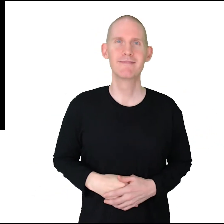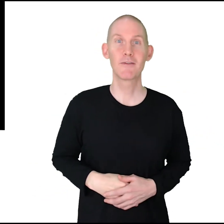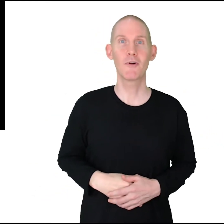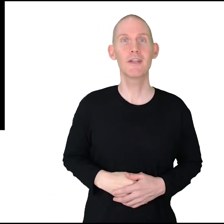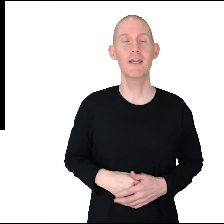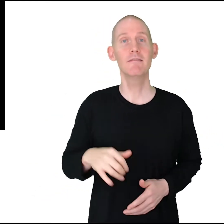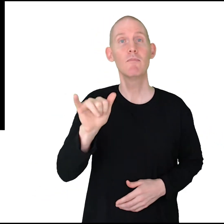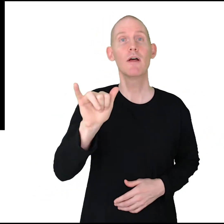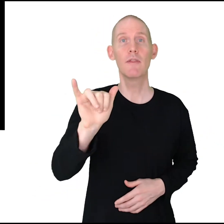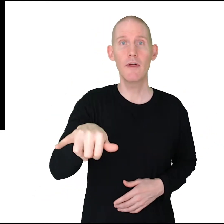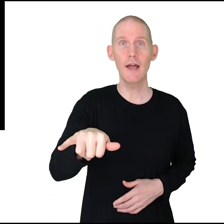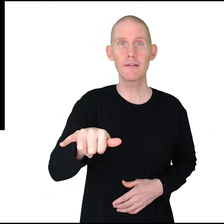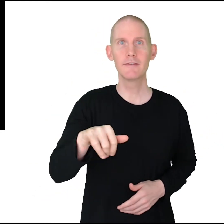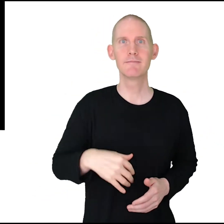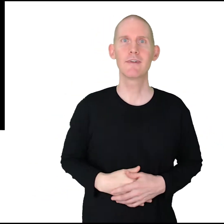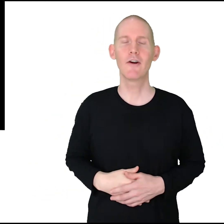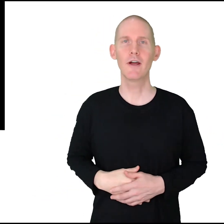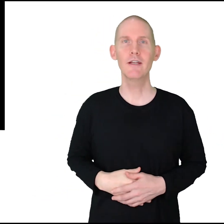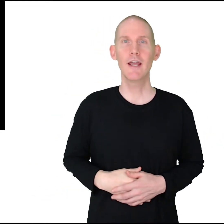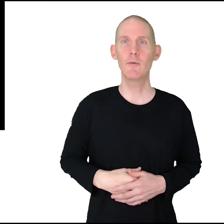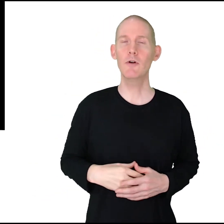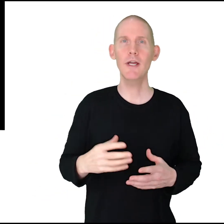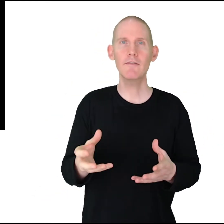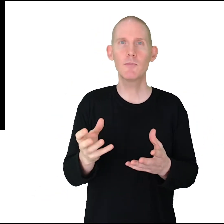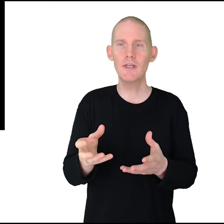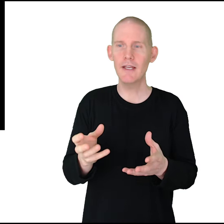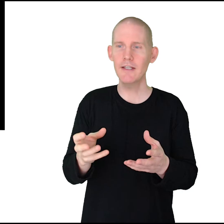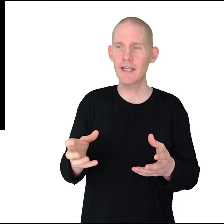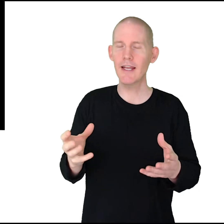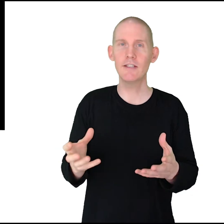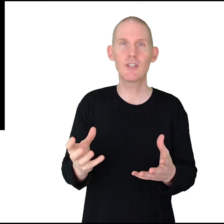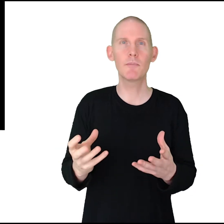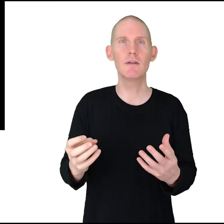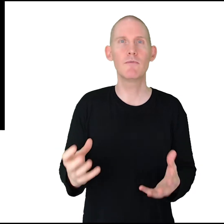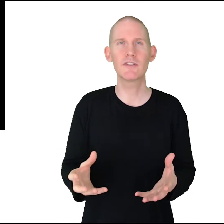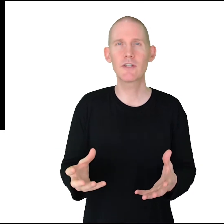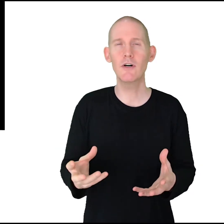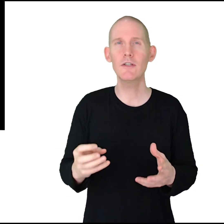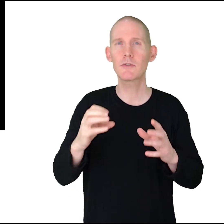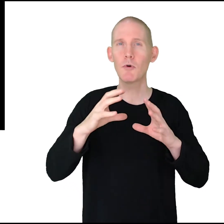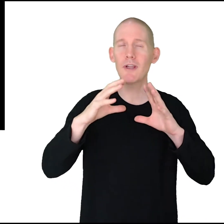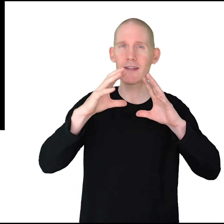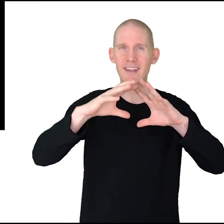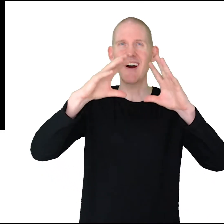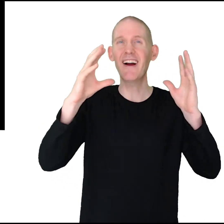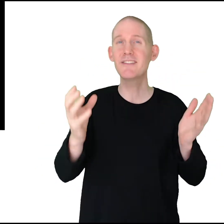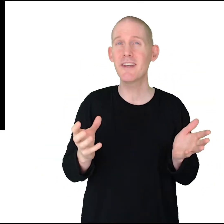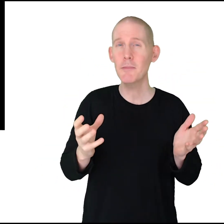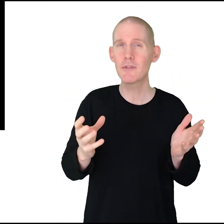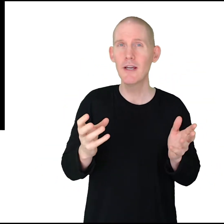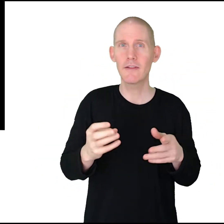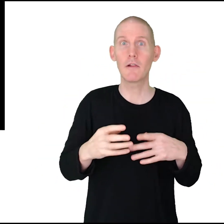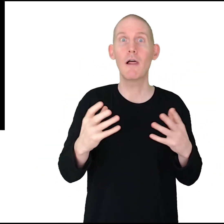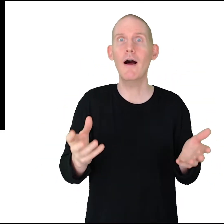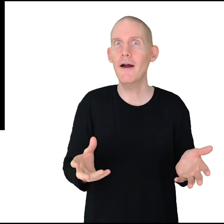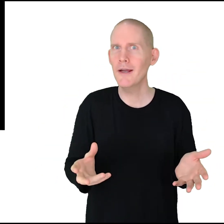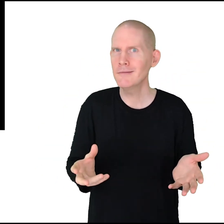Front again, that. All right? And we don't have to be indicating something physical. It's more like the concept, the lie,